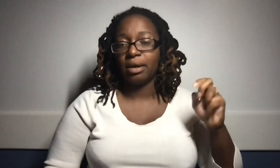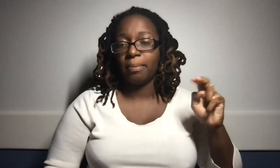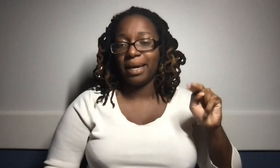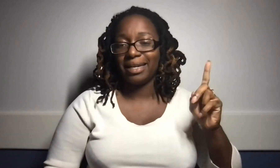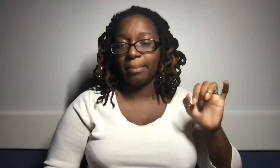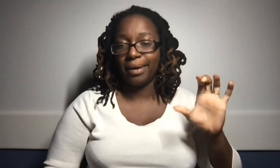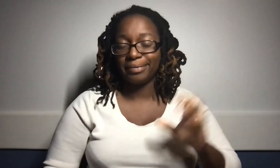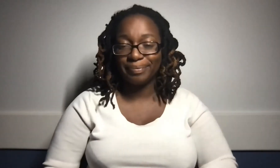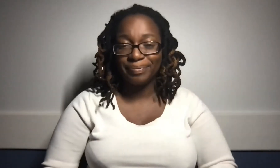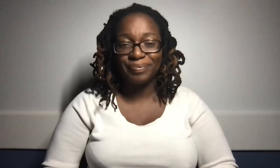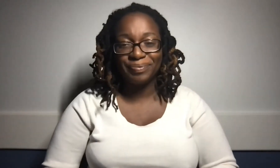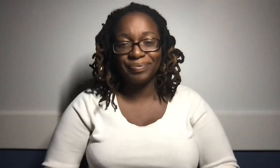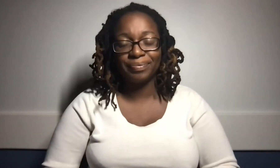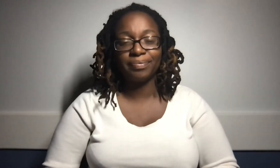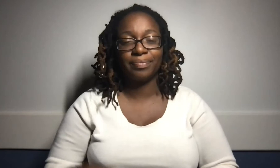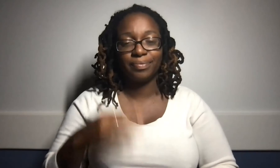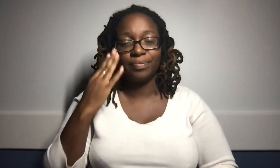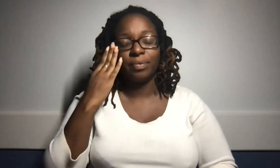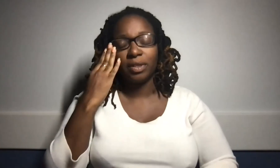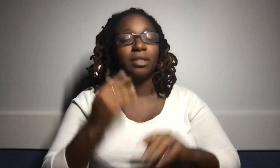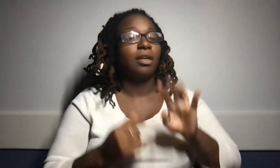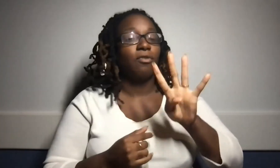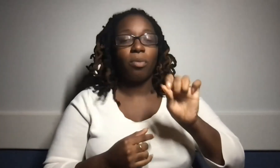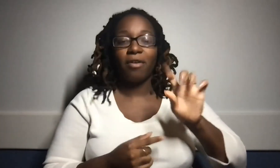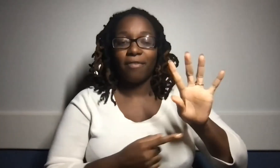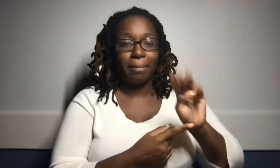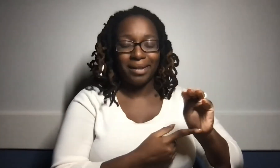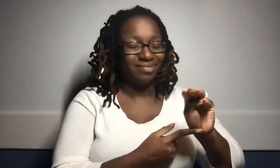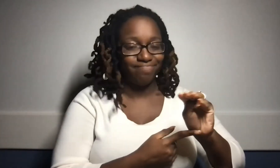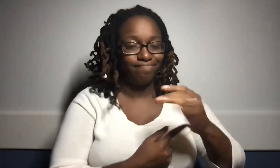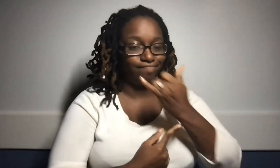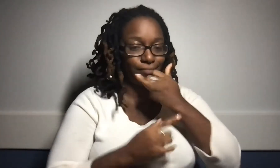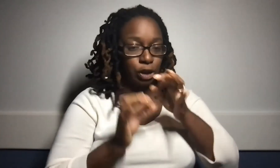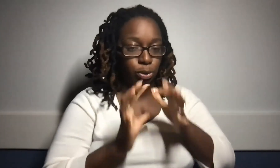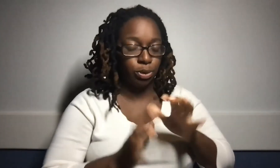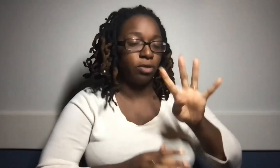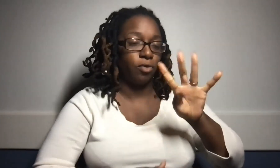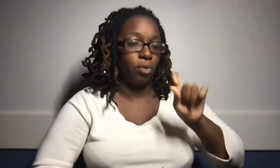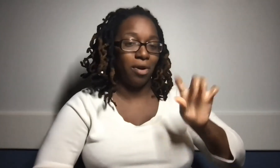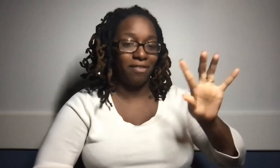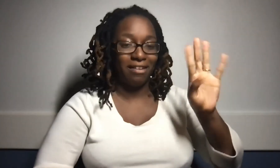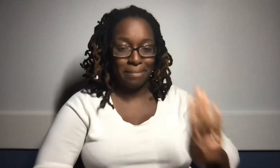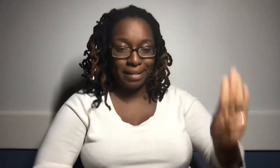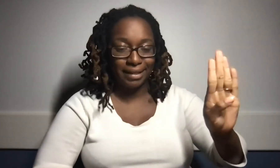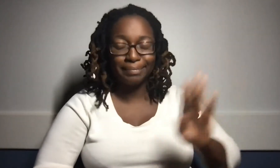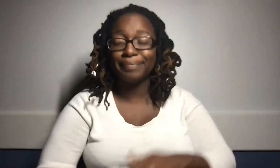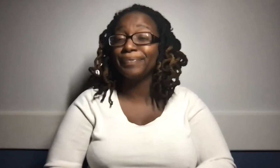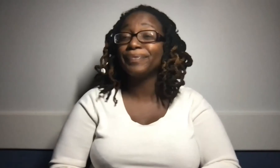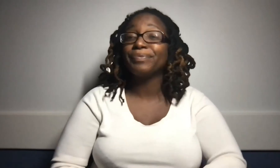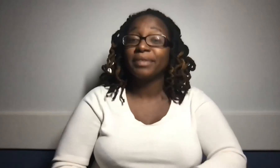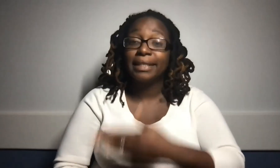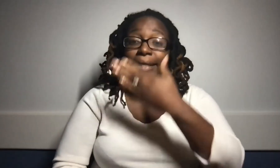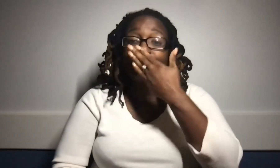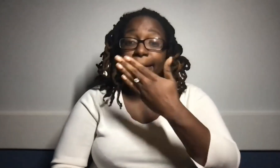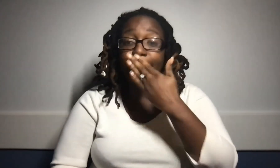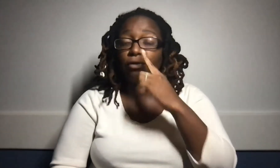Thank you so much to all of our amazing panelists. I'd like to offer my gratitude not only for the fabulous